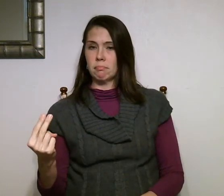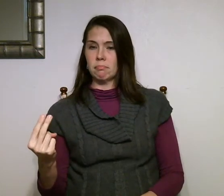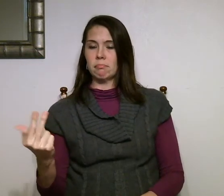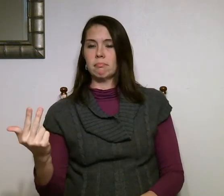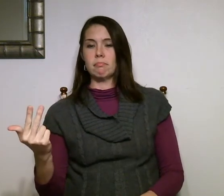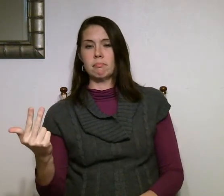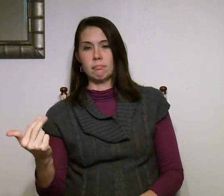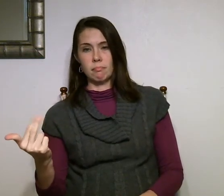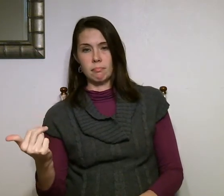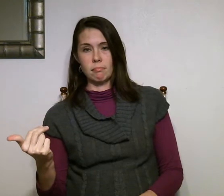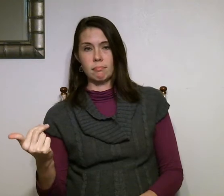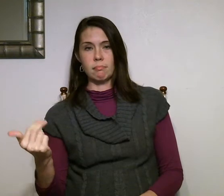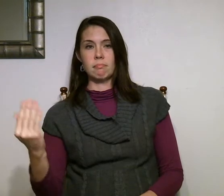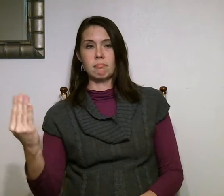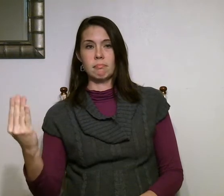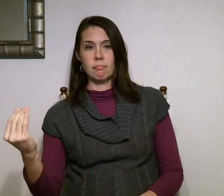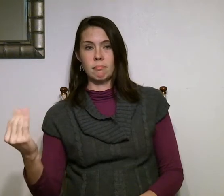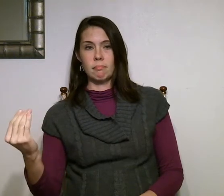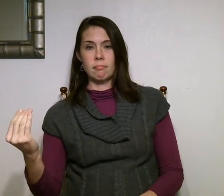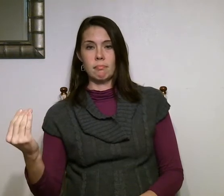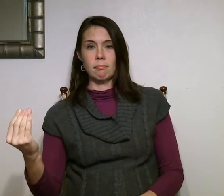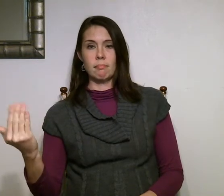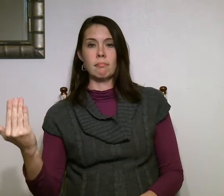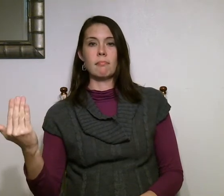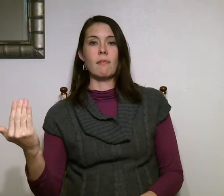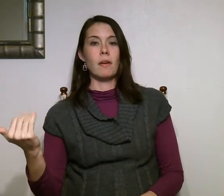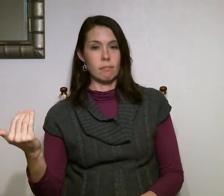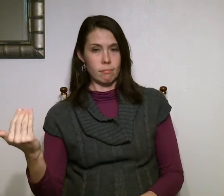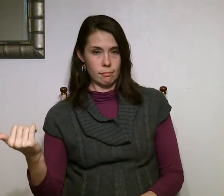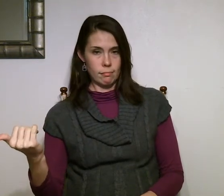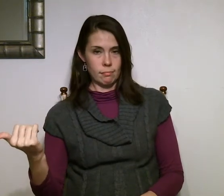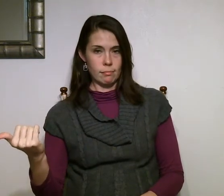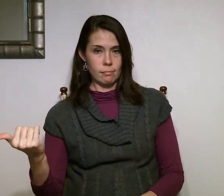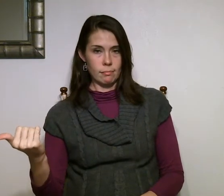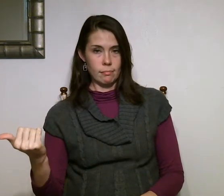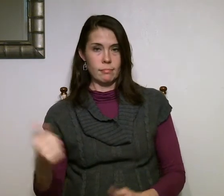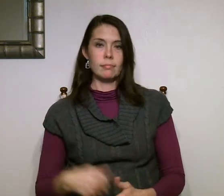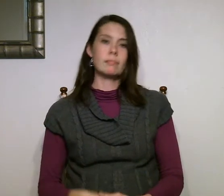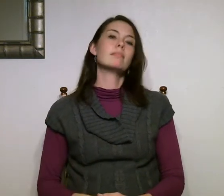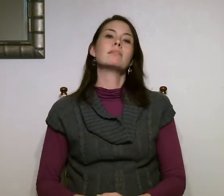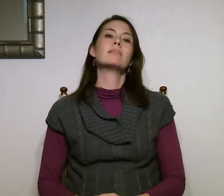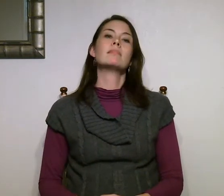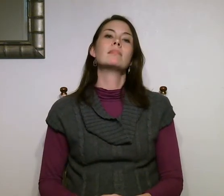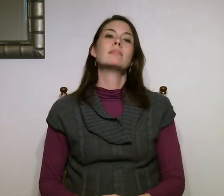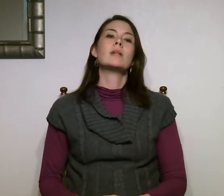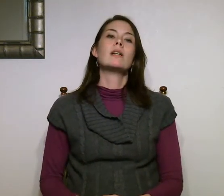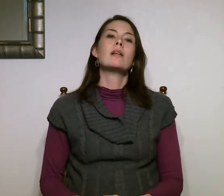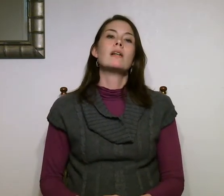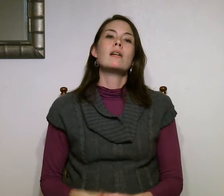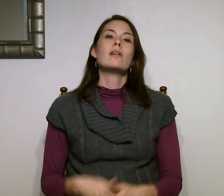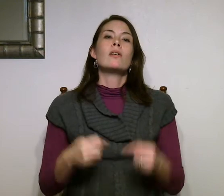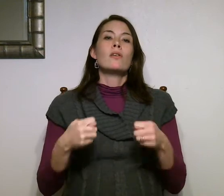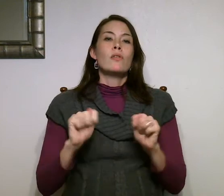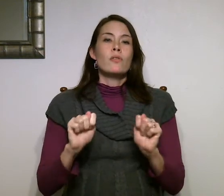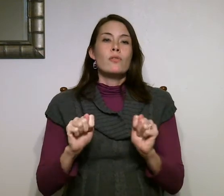12, 13, 14, 15. So let's do a hard problem.